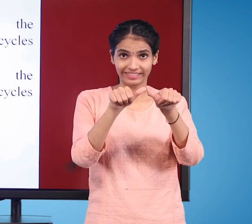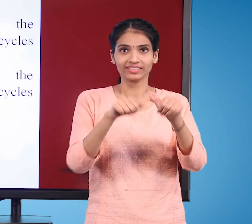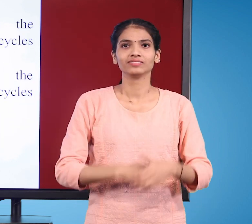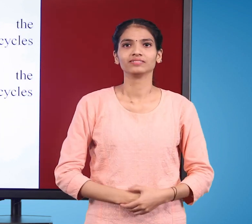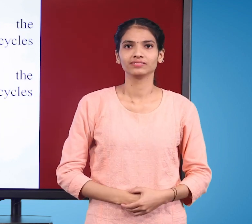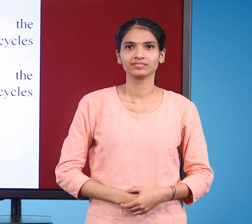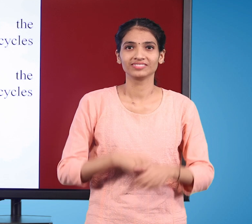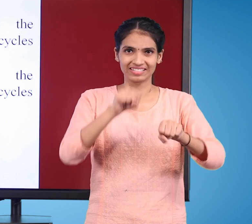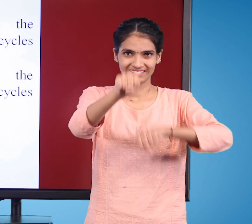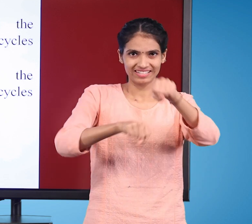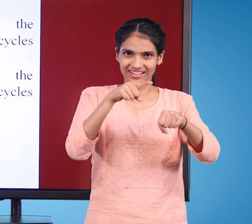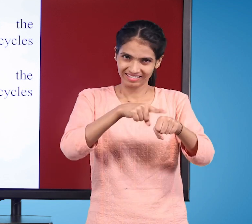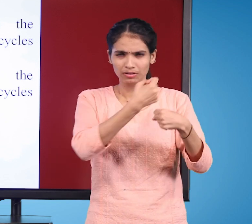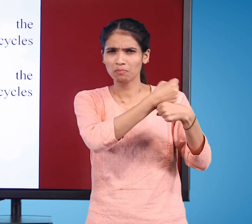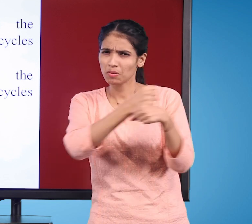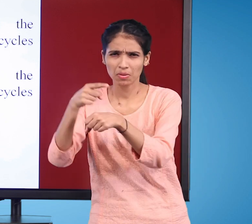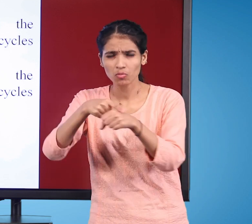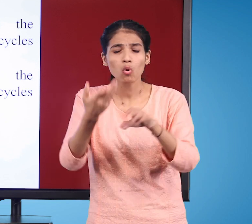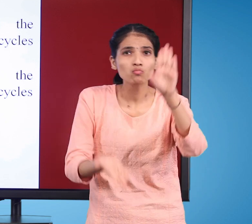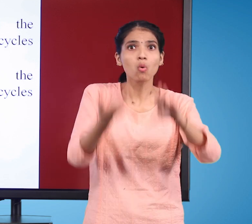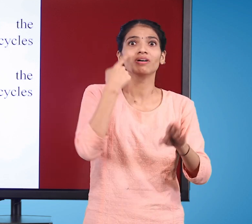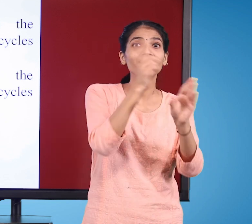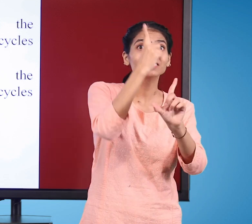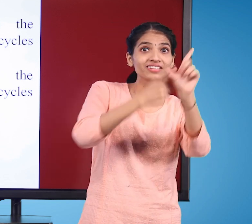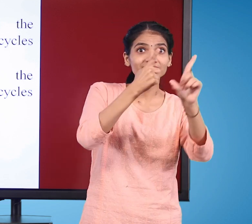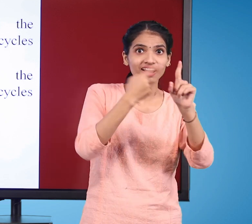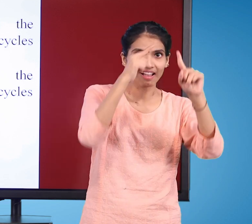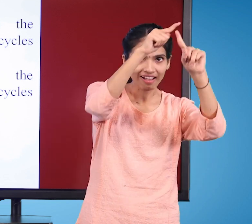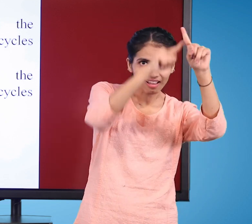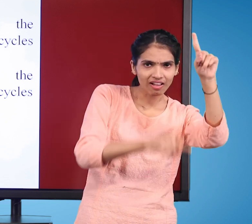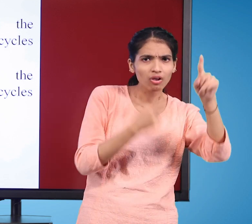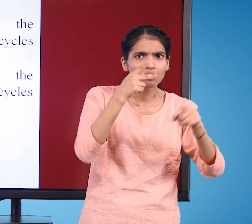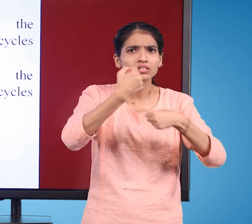A. In which year were the maximum number of bicycles manufactured?